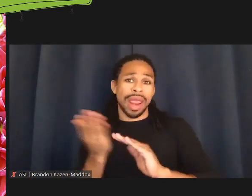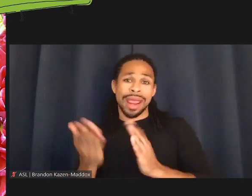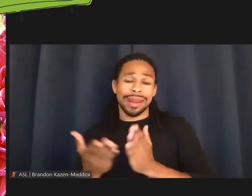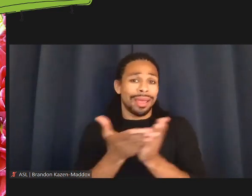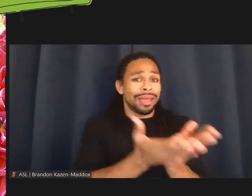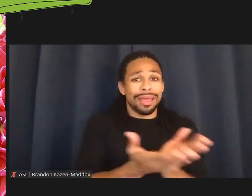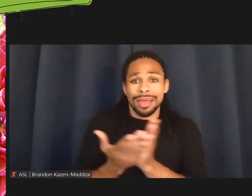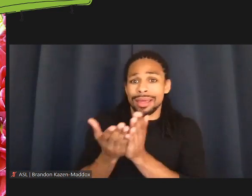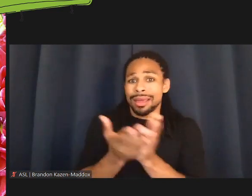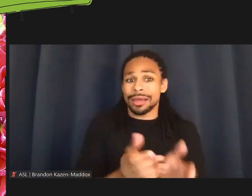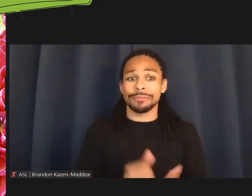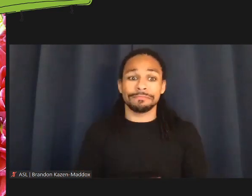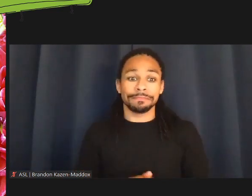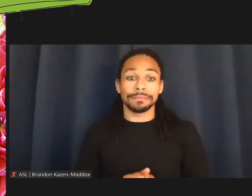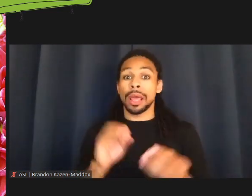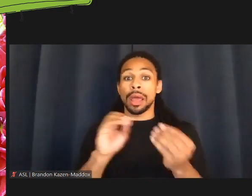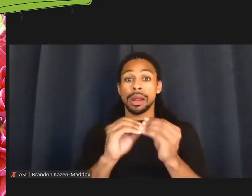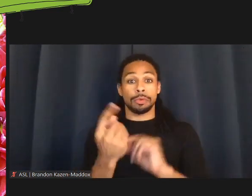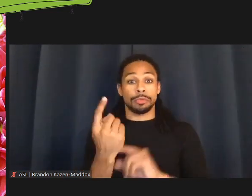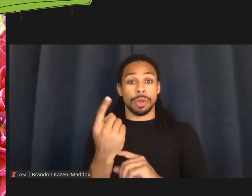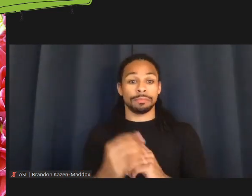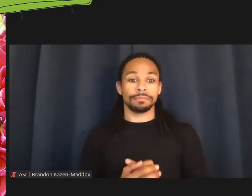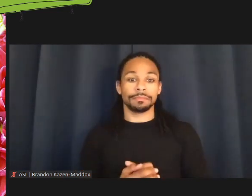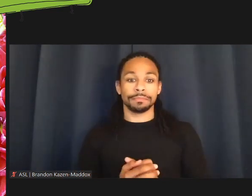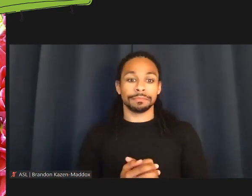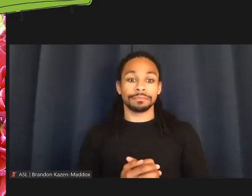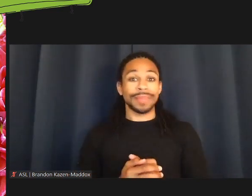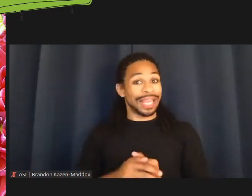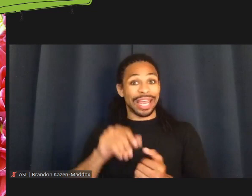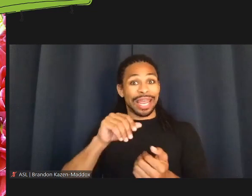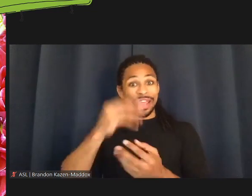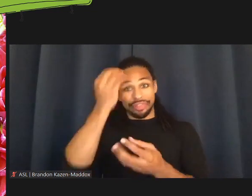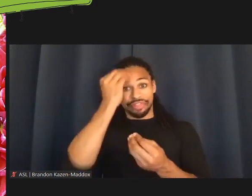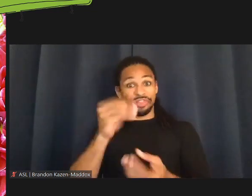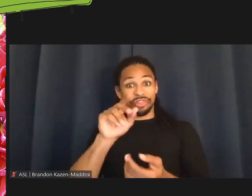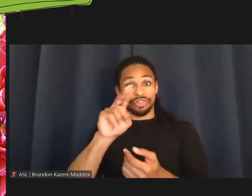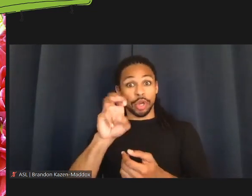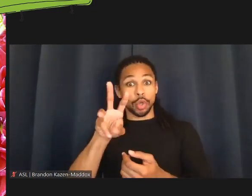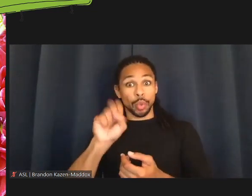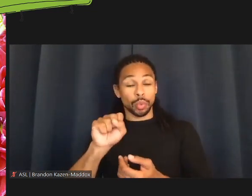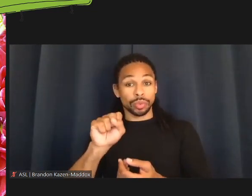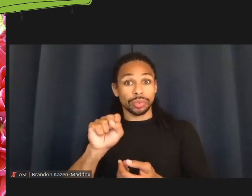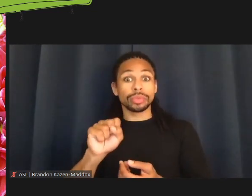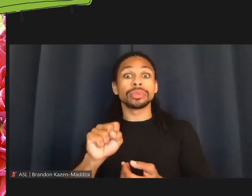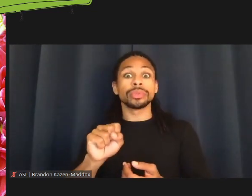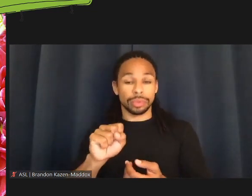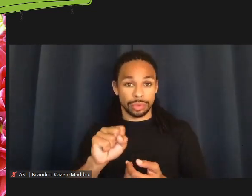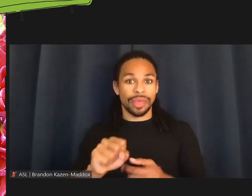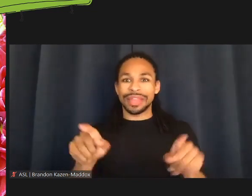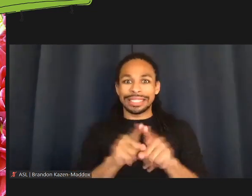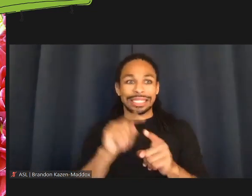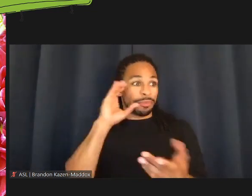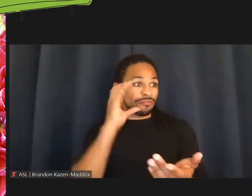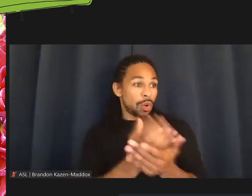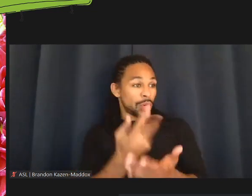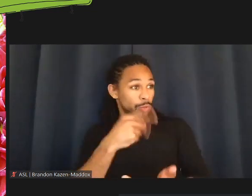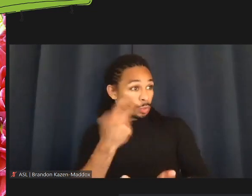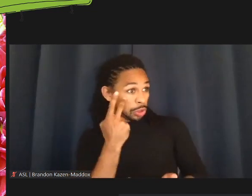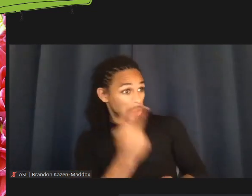1. In the news, the same photos that told what is now tell of what